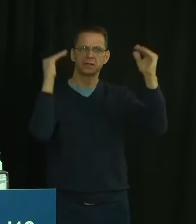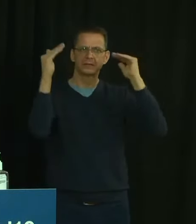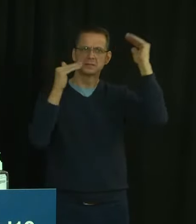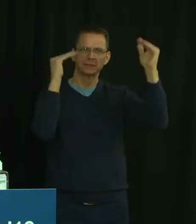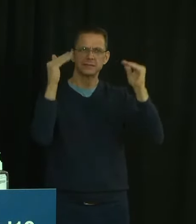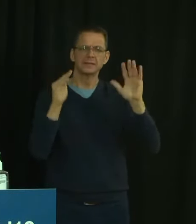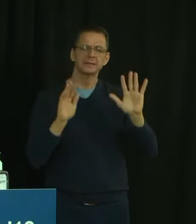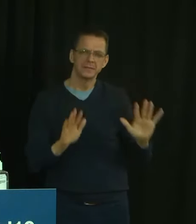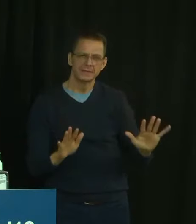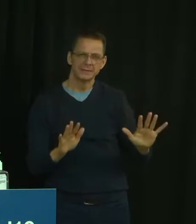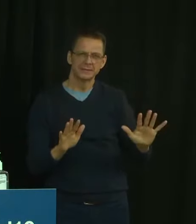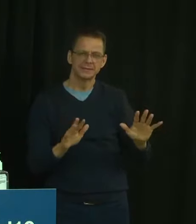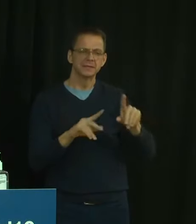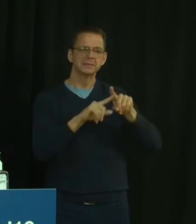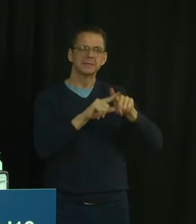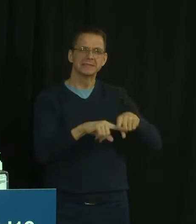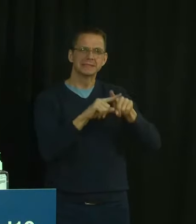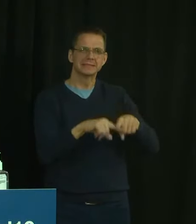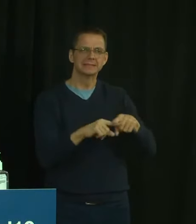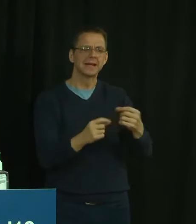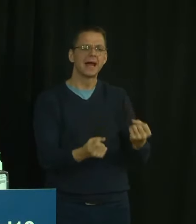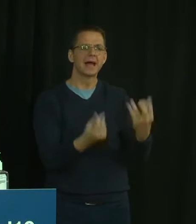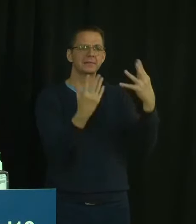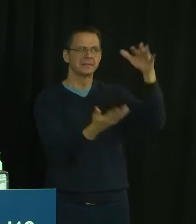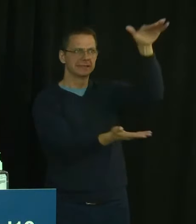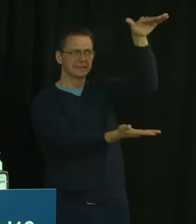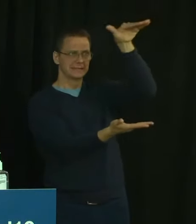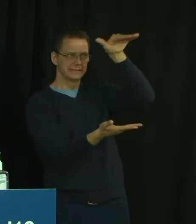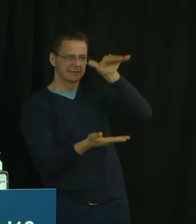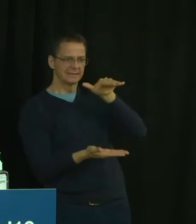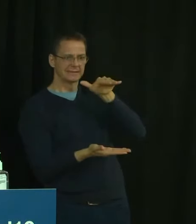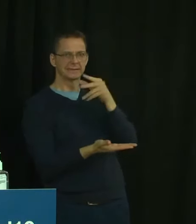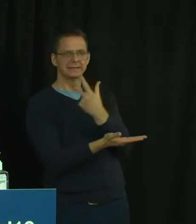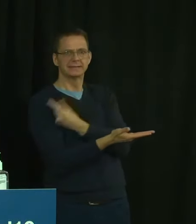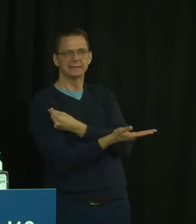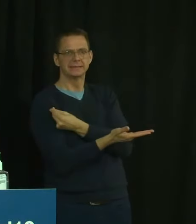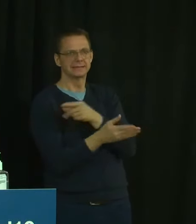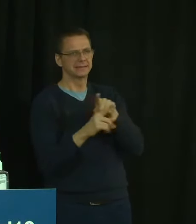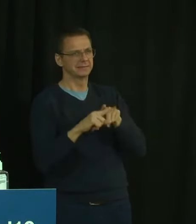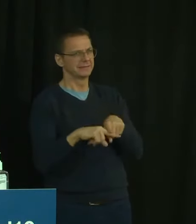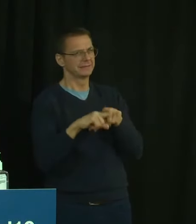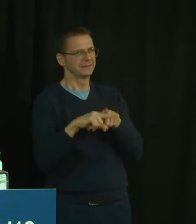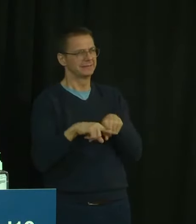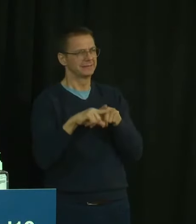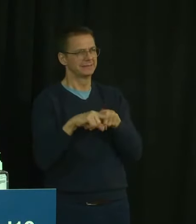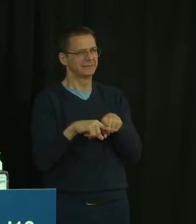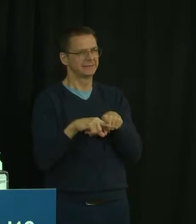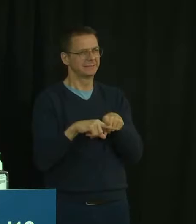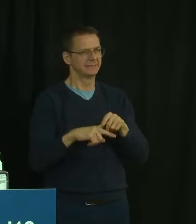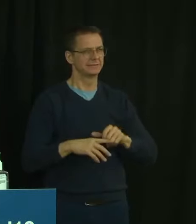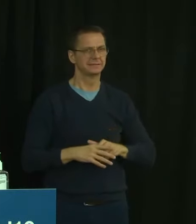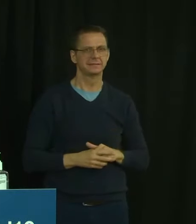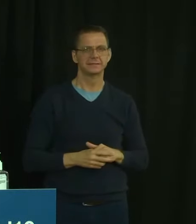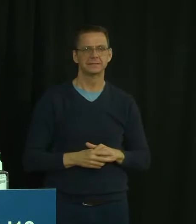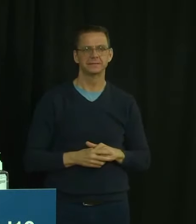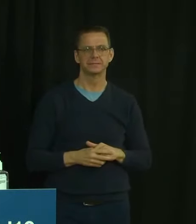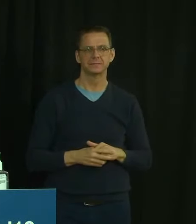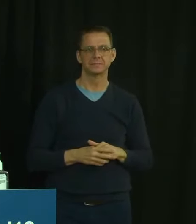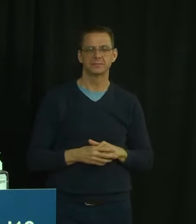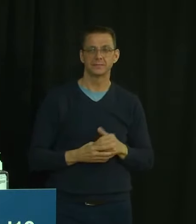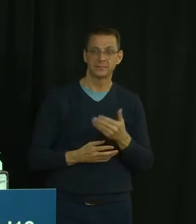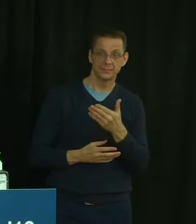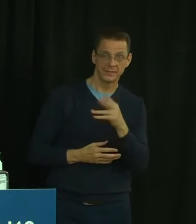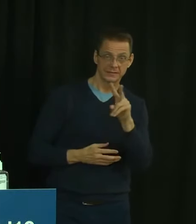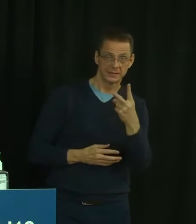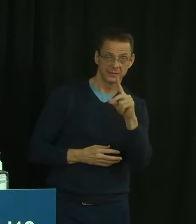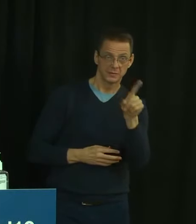we believe that, that it still may be possible to meet that target. Jeff, is there a follow-up question? Yeah, I just